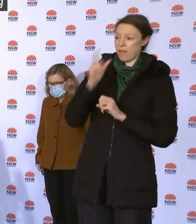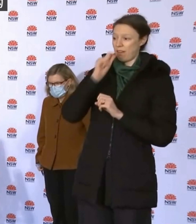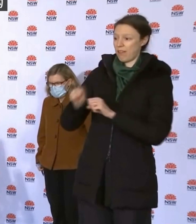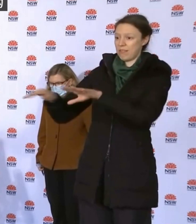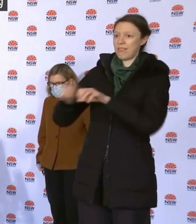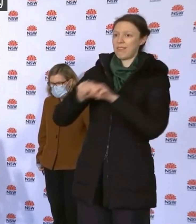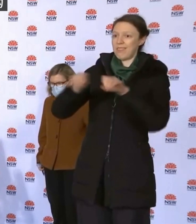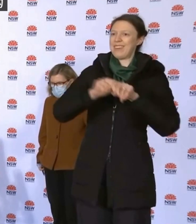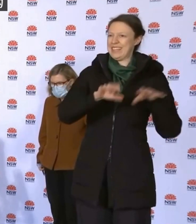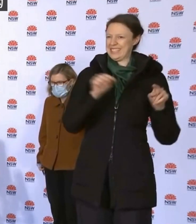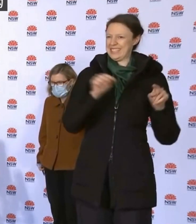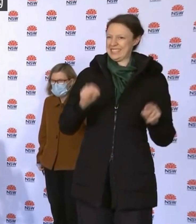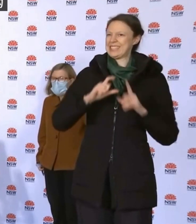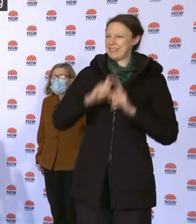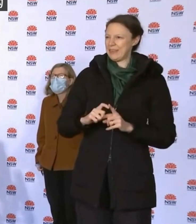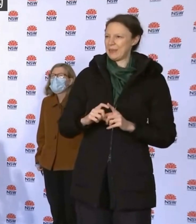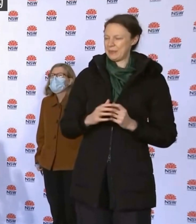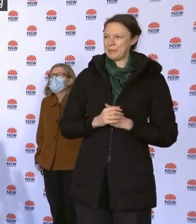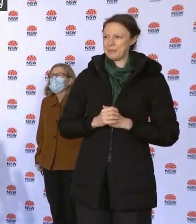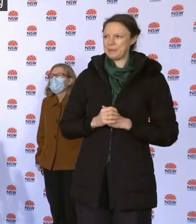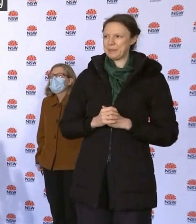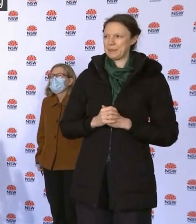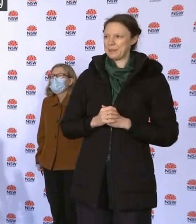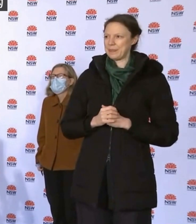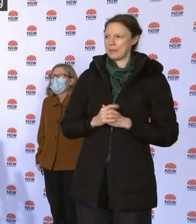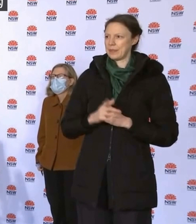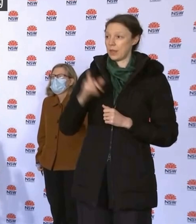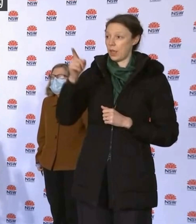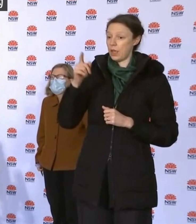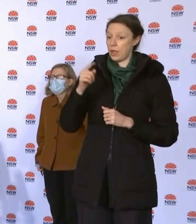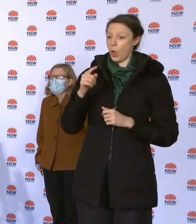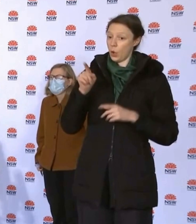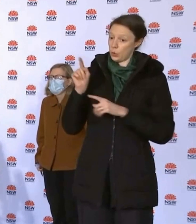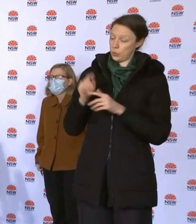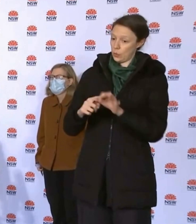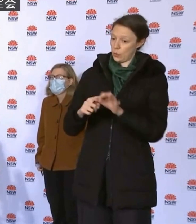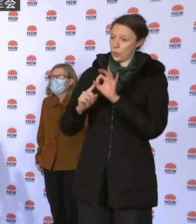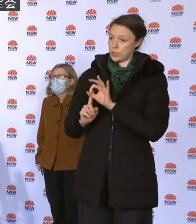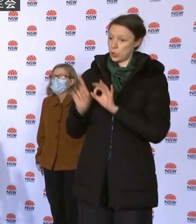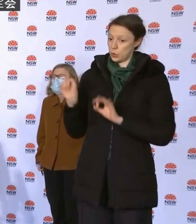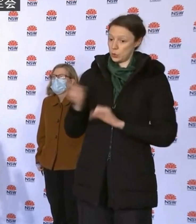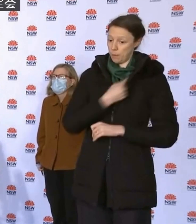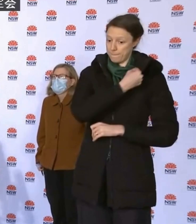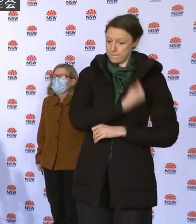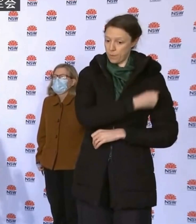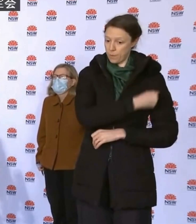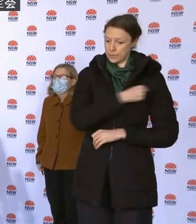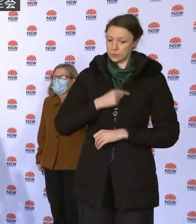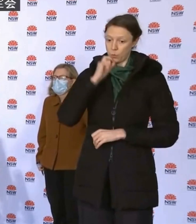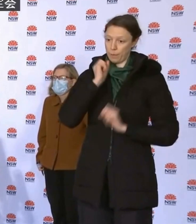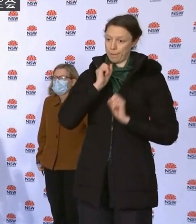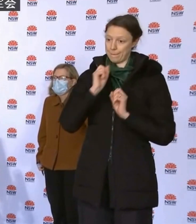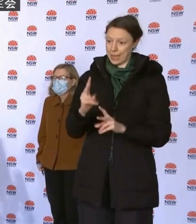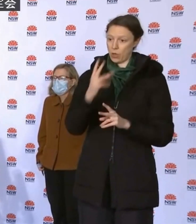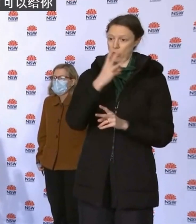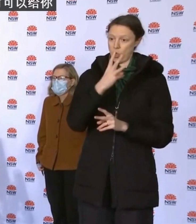also... Is that a guarantee? Yeah. They already had COVID safe plans. Guarantee of the 31st, back on the 31st, guaranteed construction? Look,